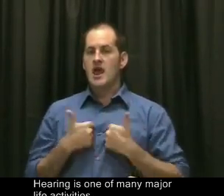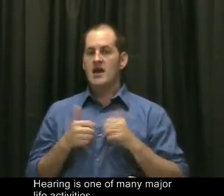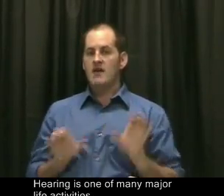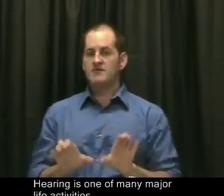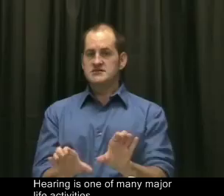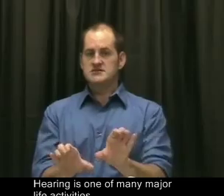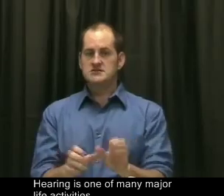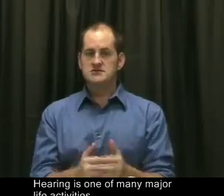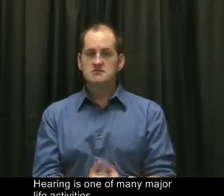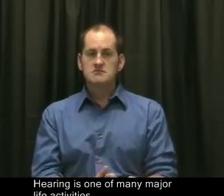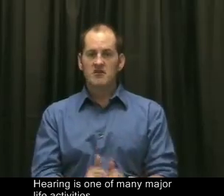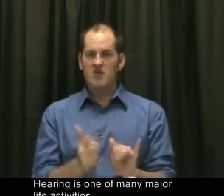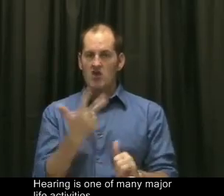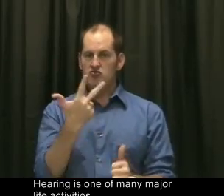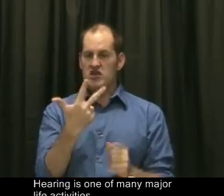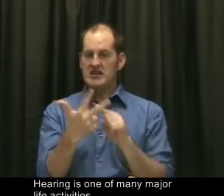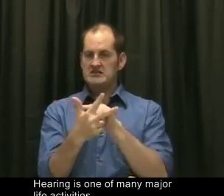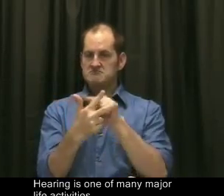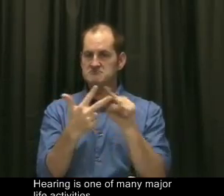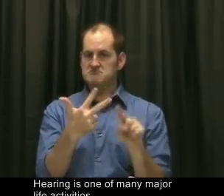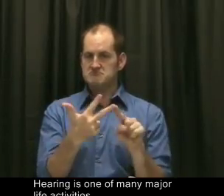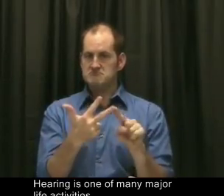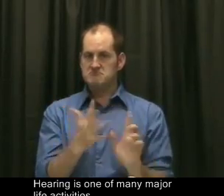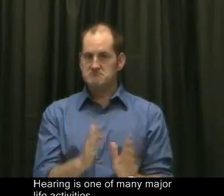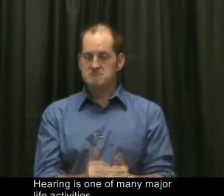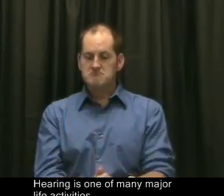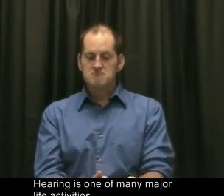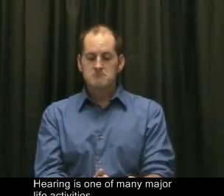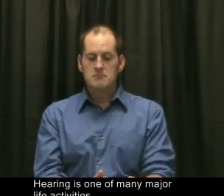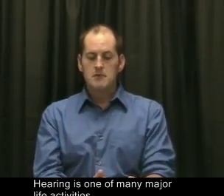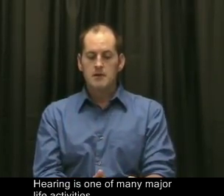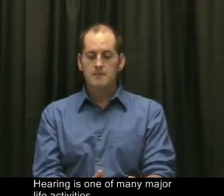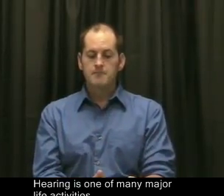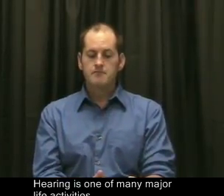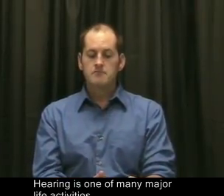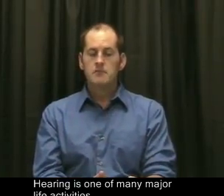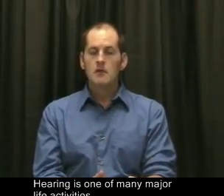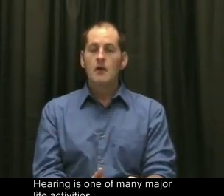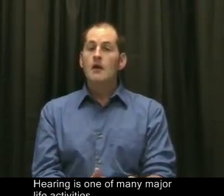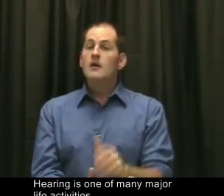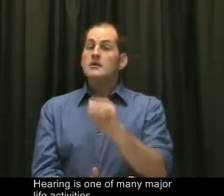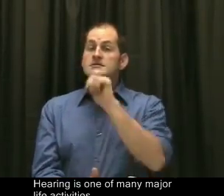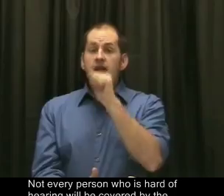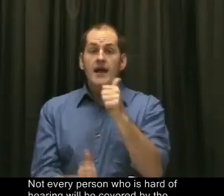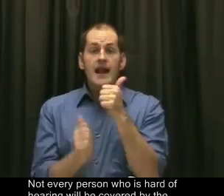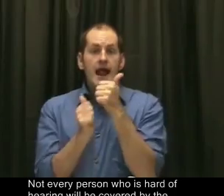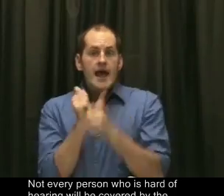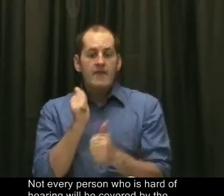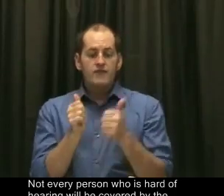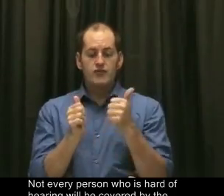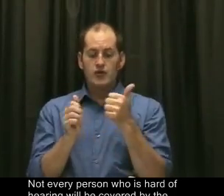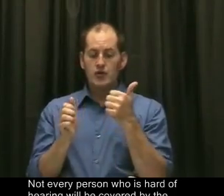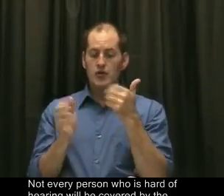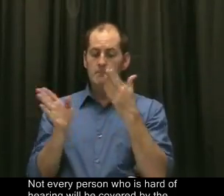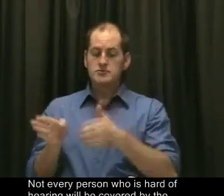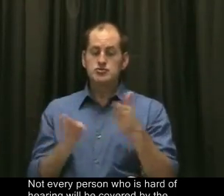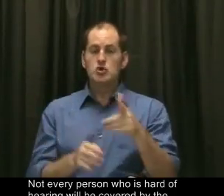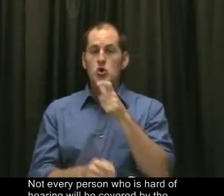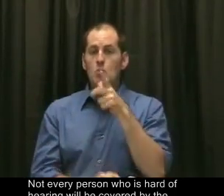Hearing is one of many major life activities. Not